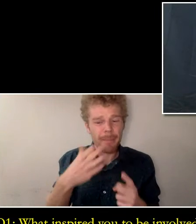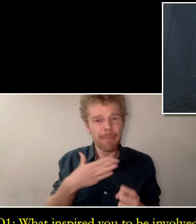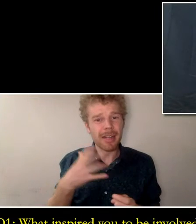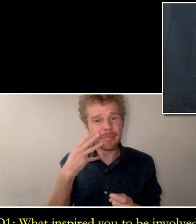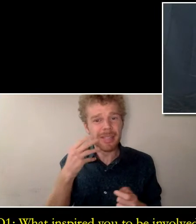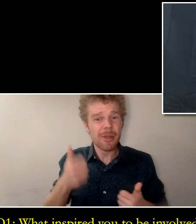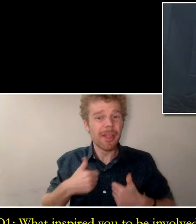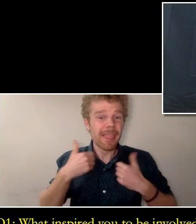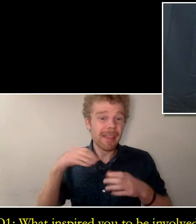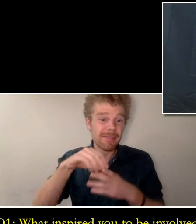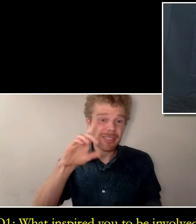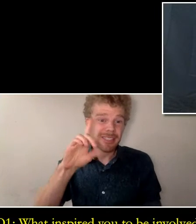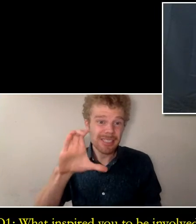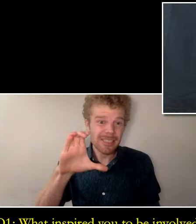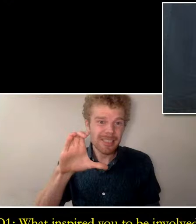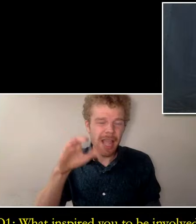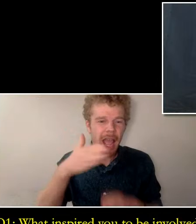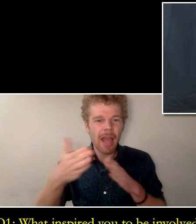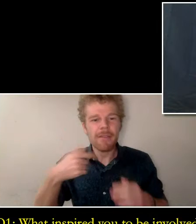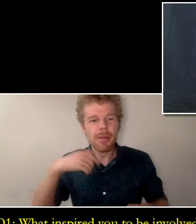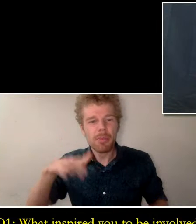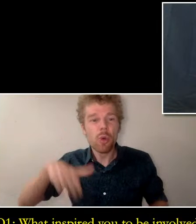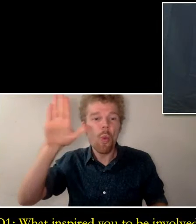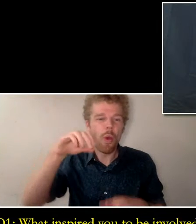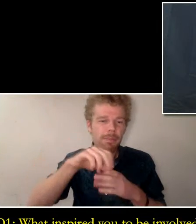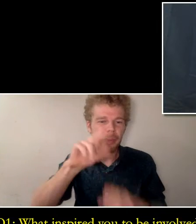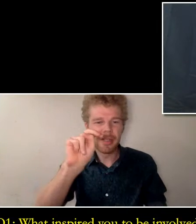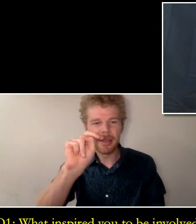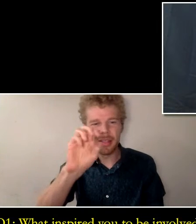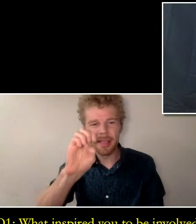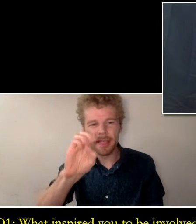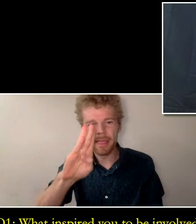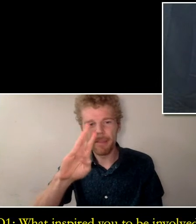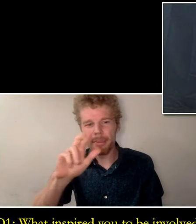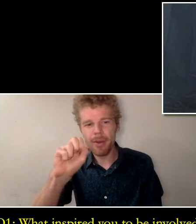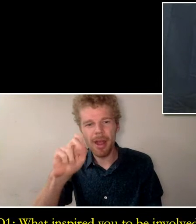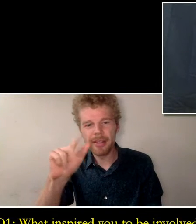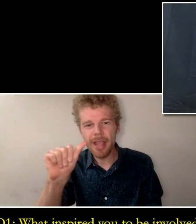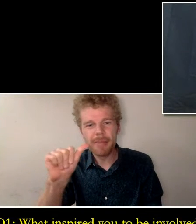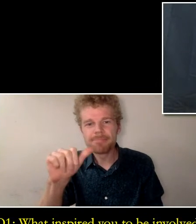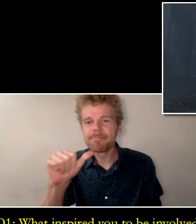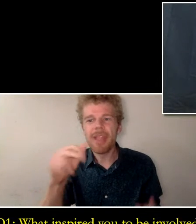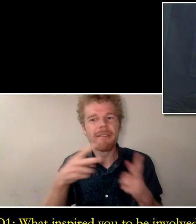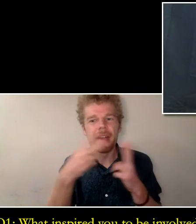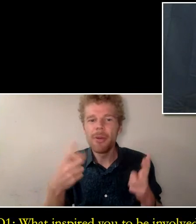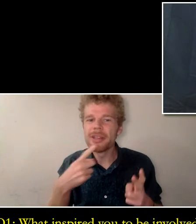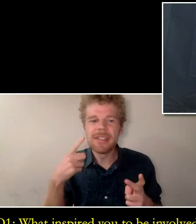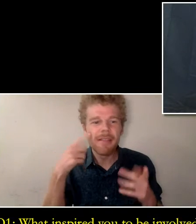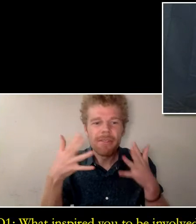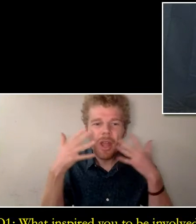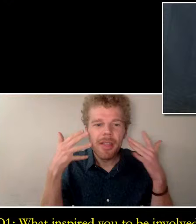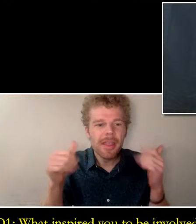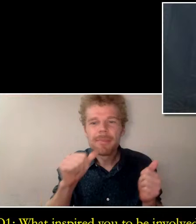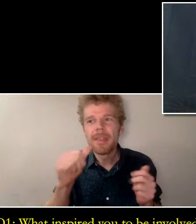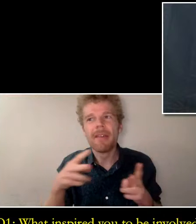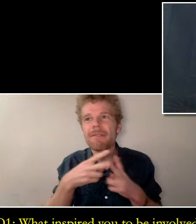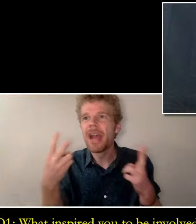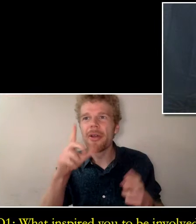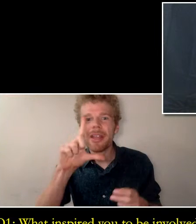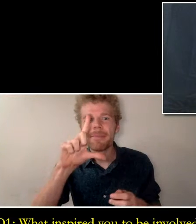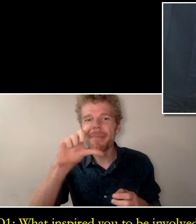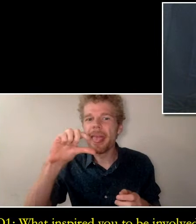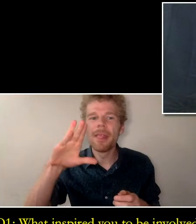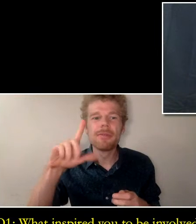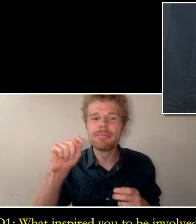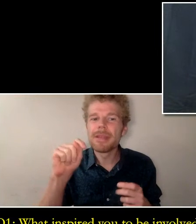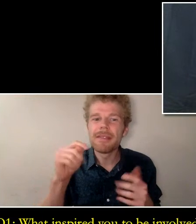There are a number of issues that inspired me, things that I really care about. As I said, I live in DC now, but I grew up